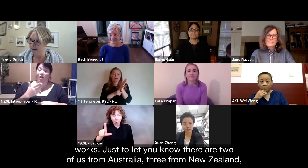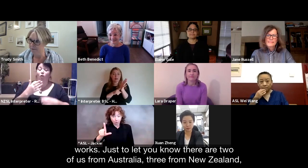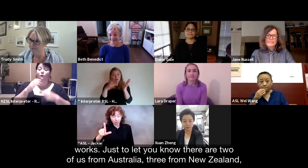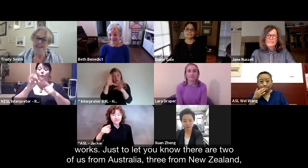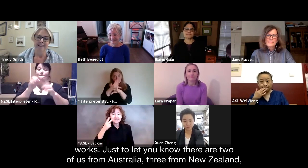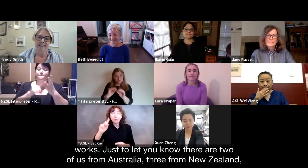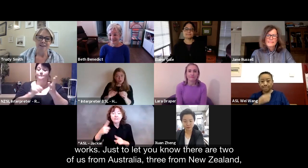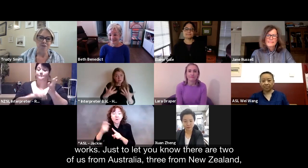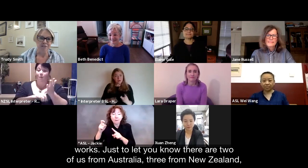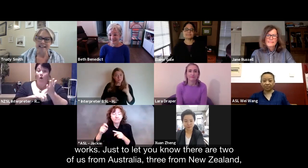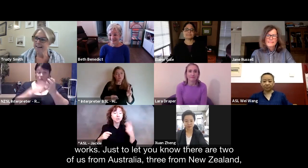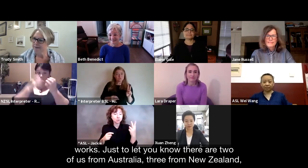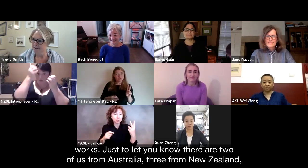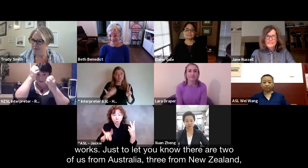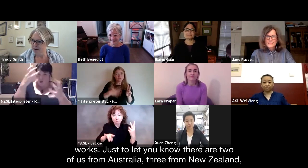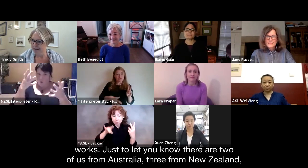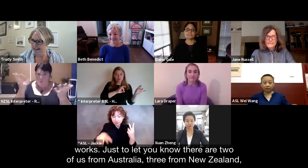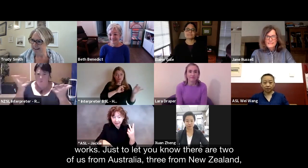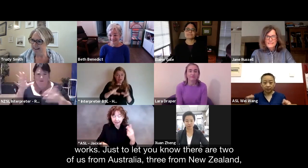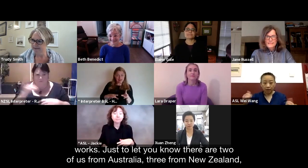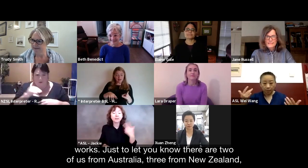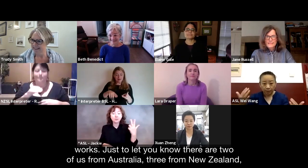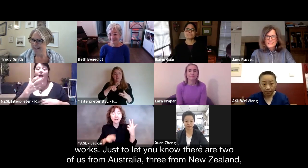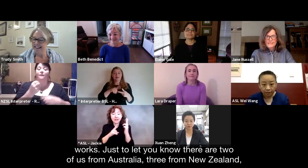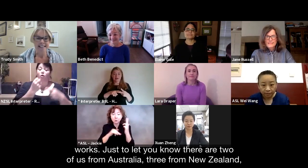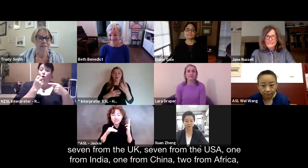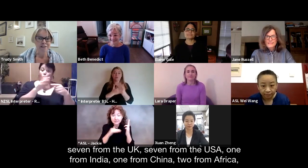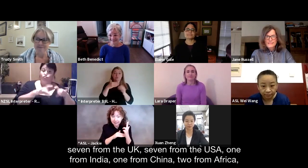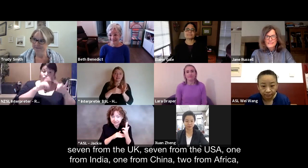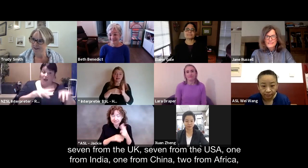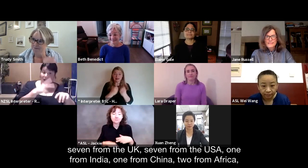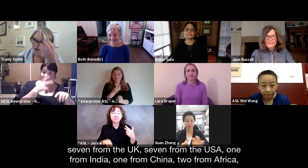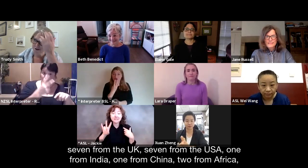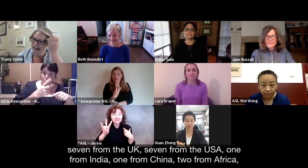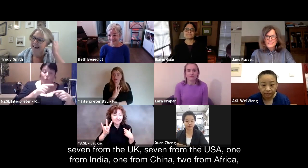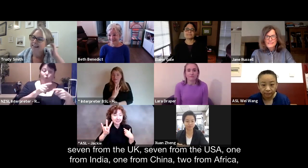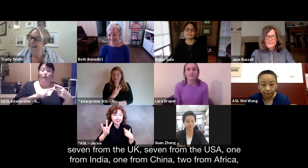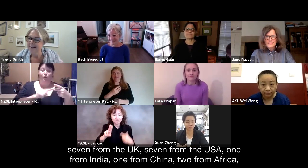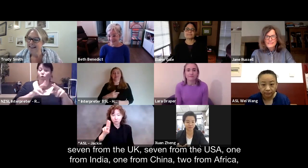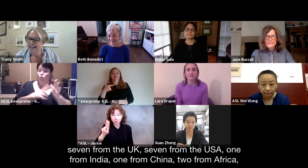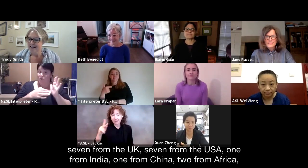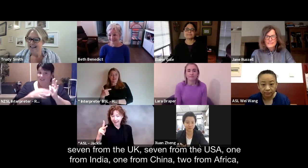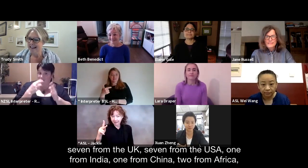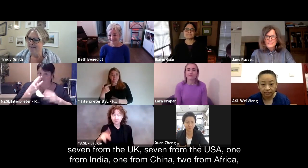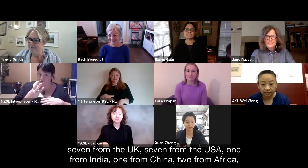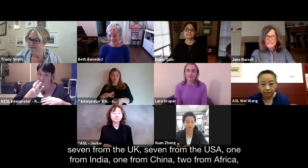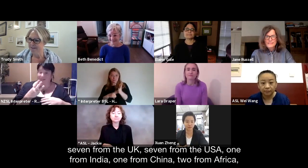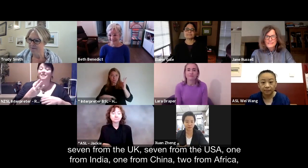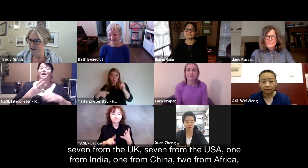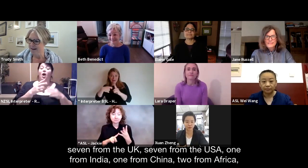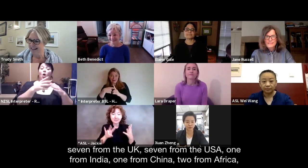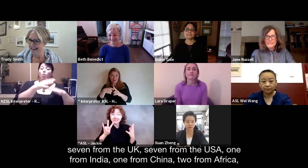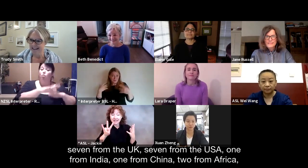Australia, three from New Zealand, seven from the UK, seven